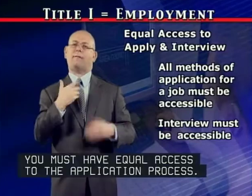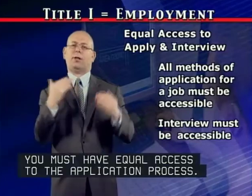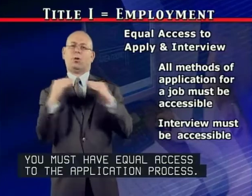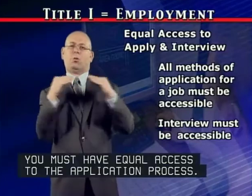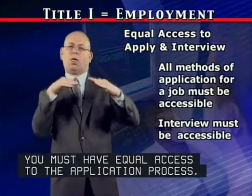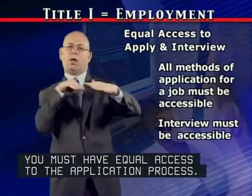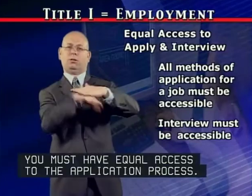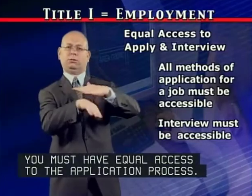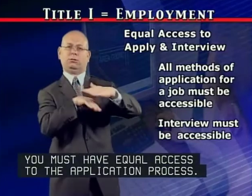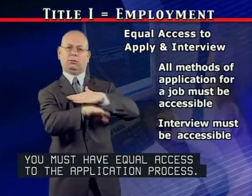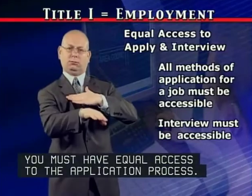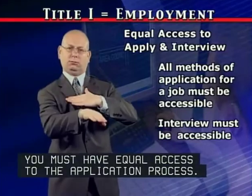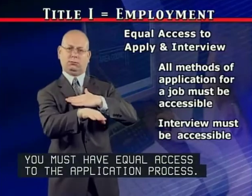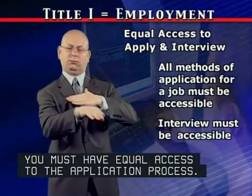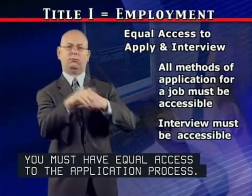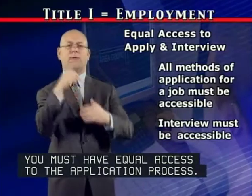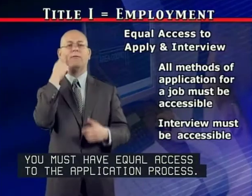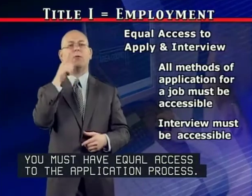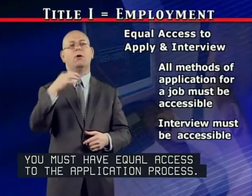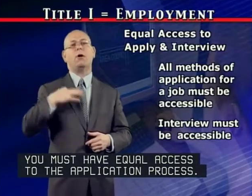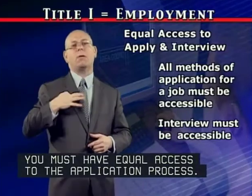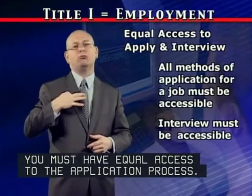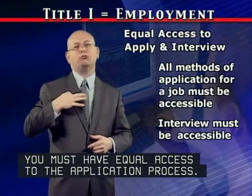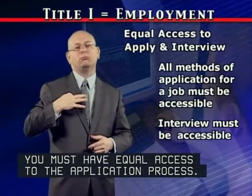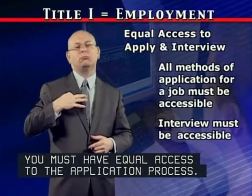You must have equal access to the application process.